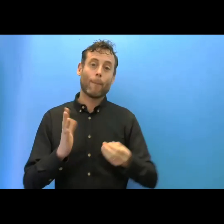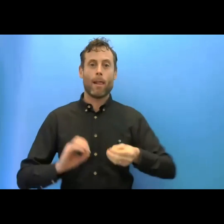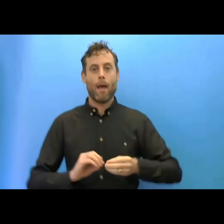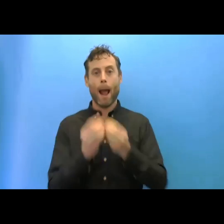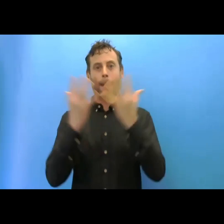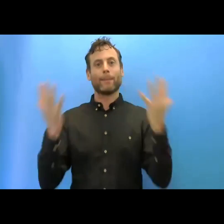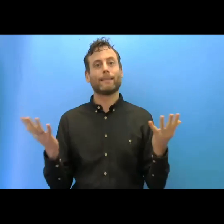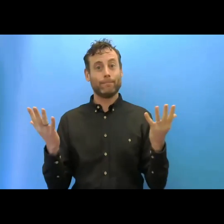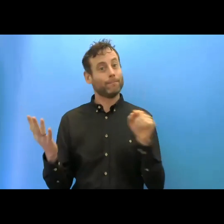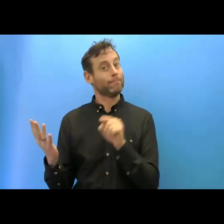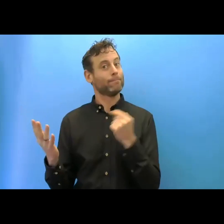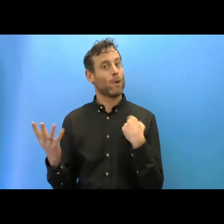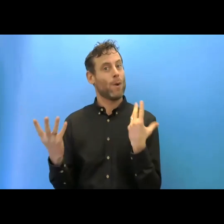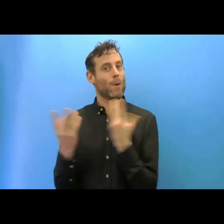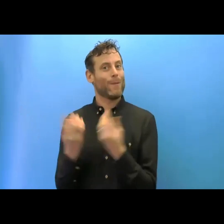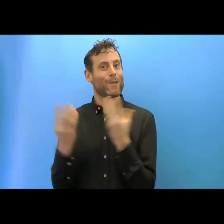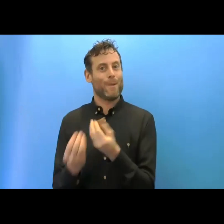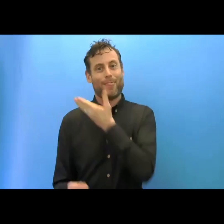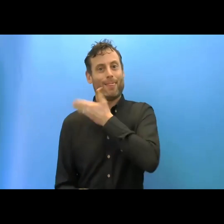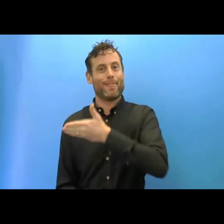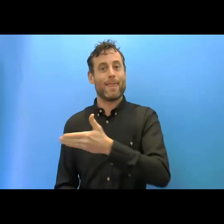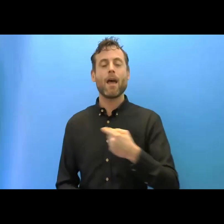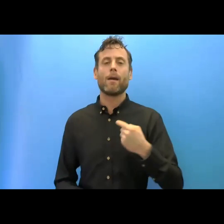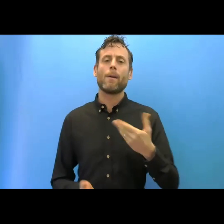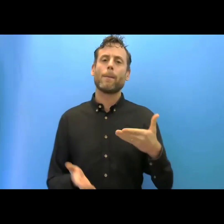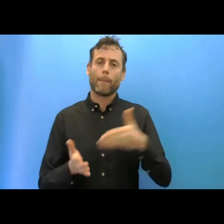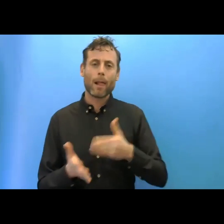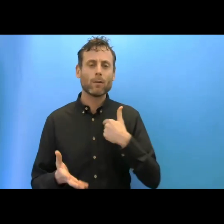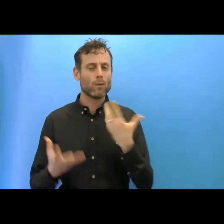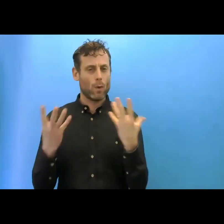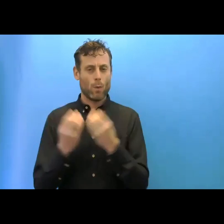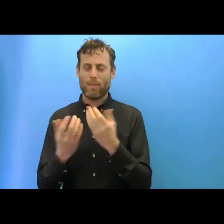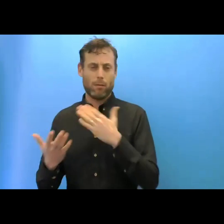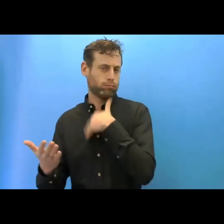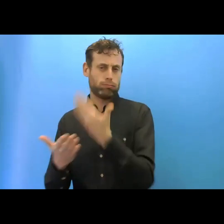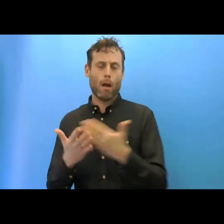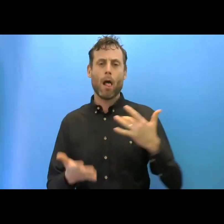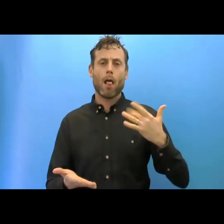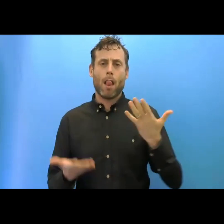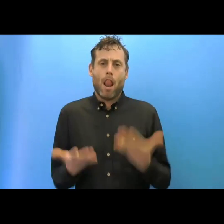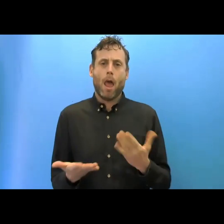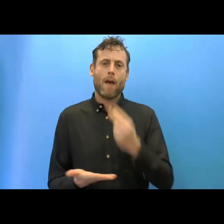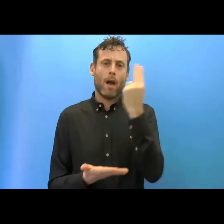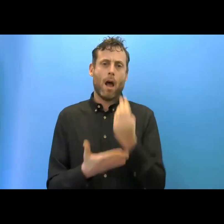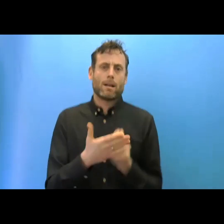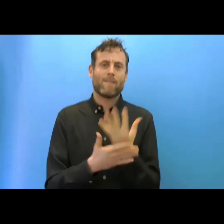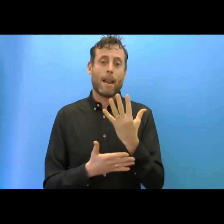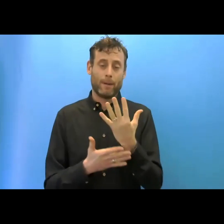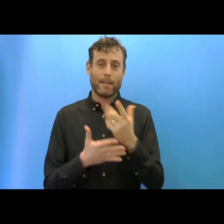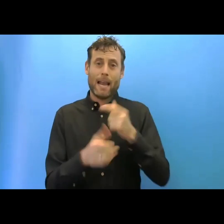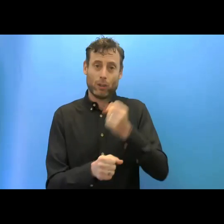years. I've got very long-standing relationships with Live Arts Development Agency and Arts Admin in the